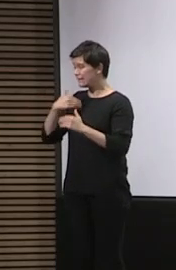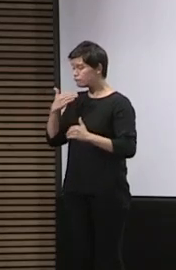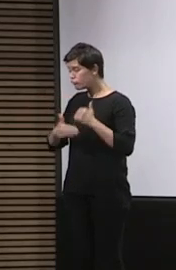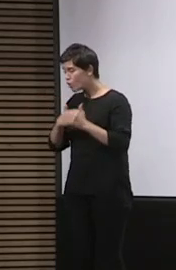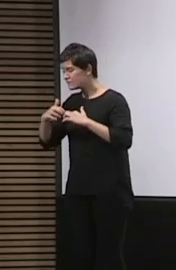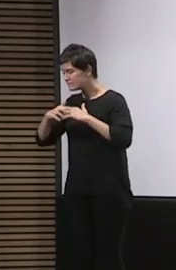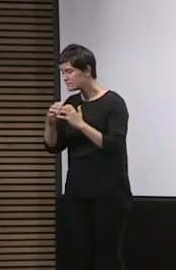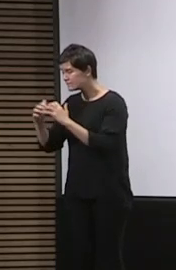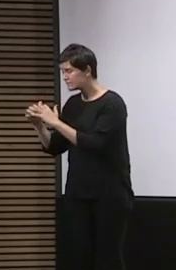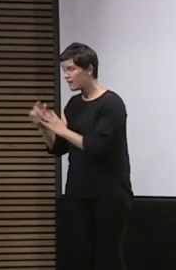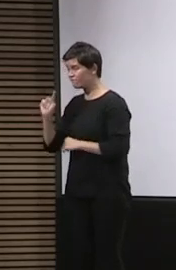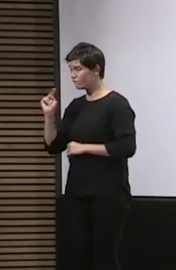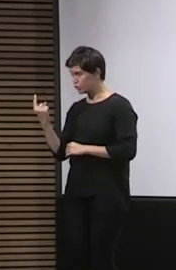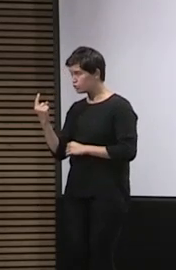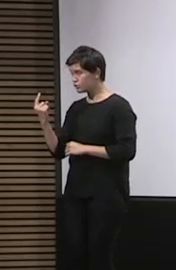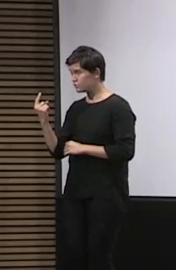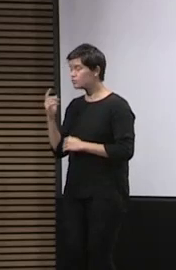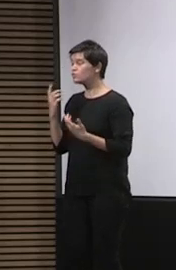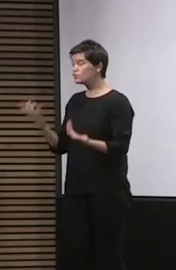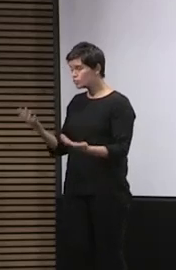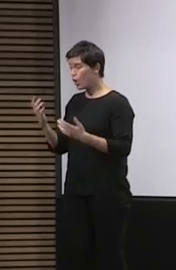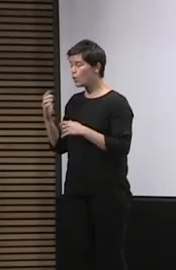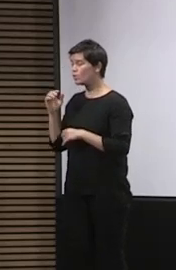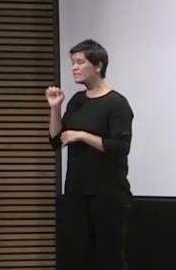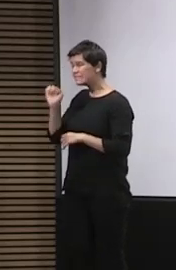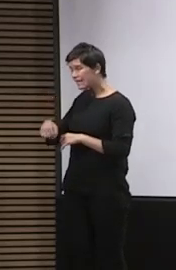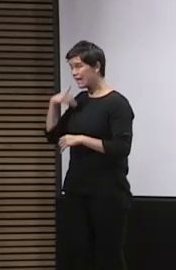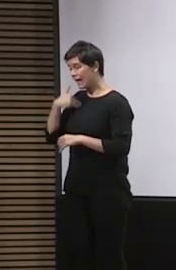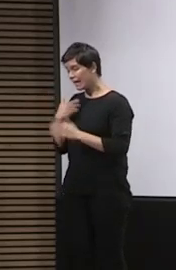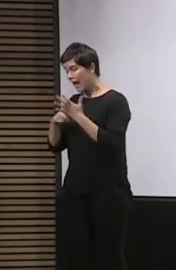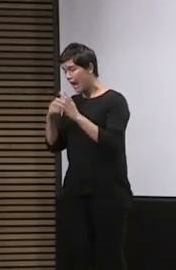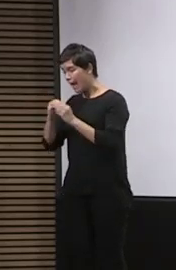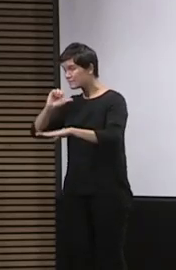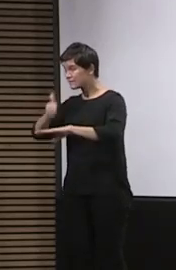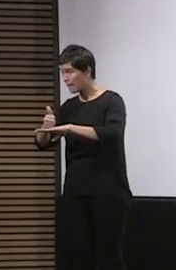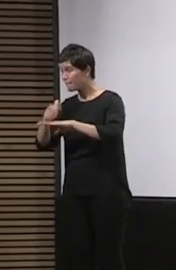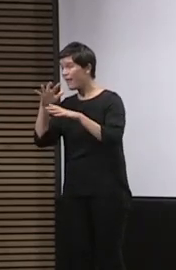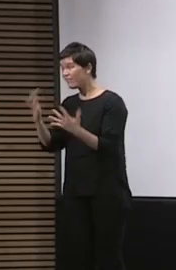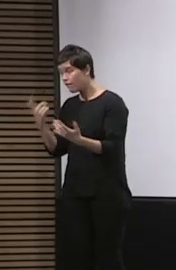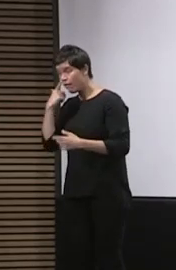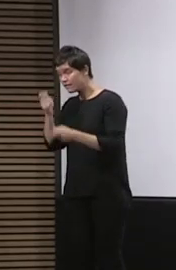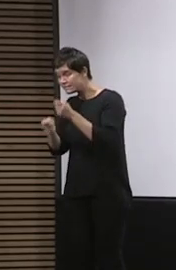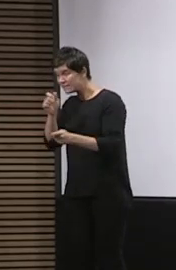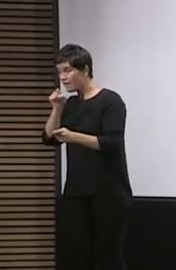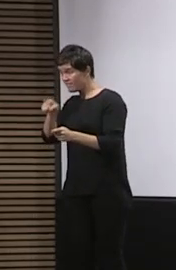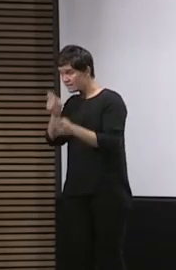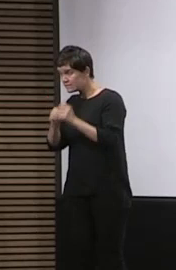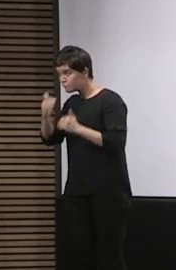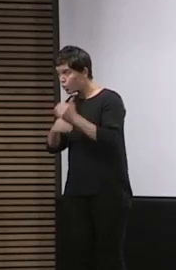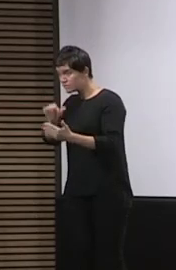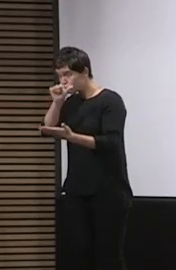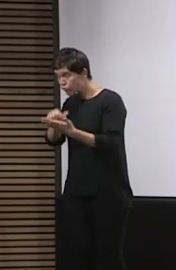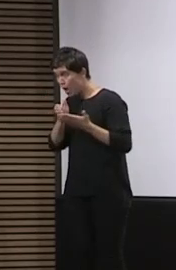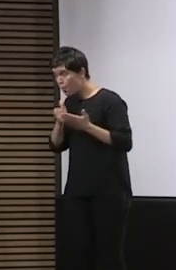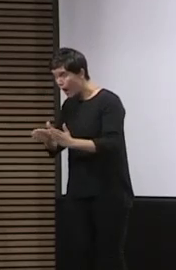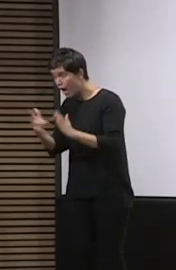able to offer that testing. It's important that that testing is validated because we rely so much on it that we need accurate tests. So that's why